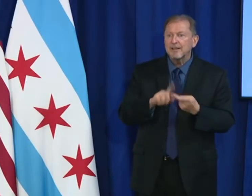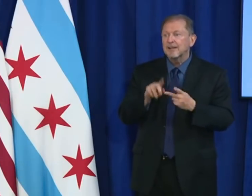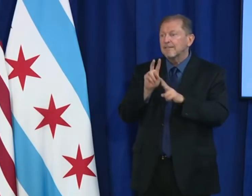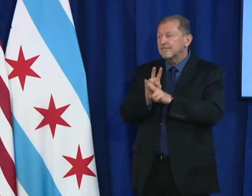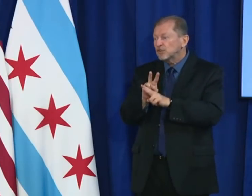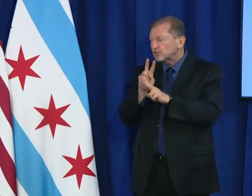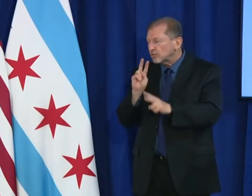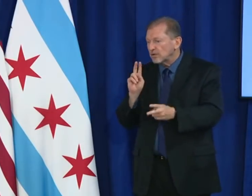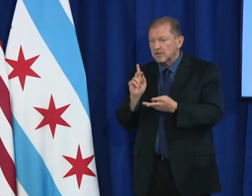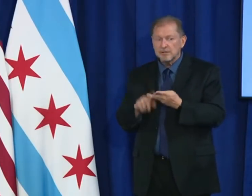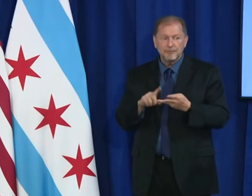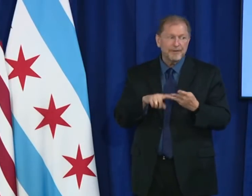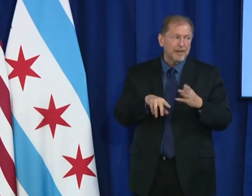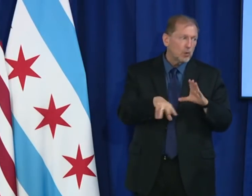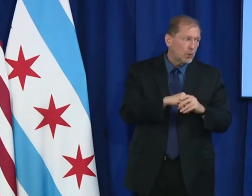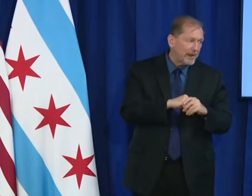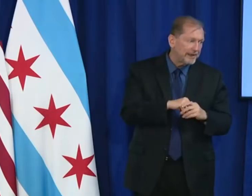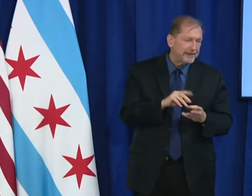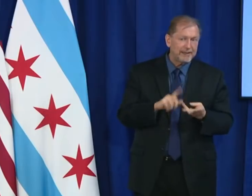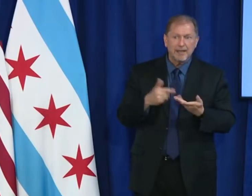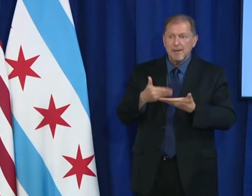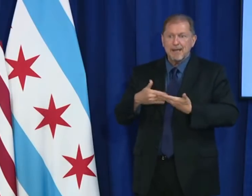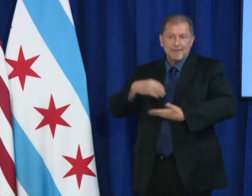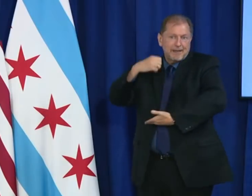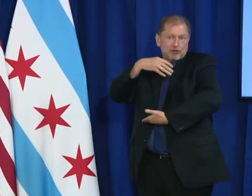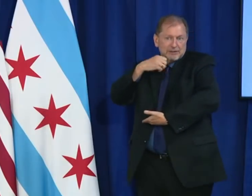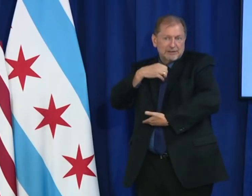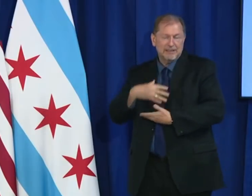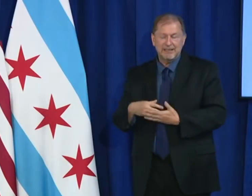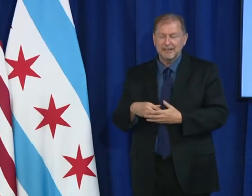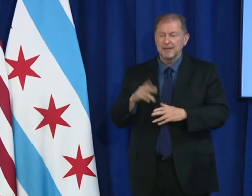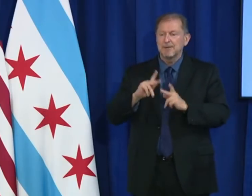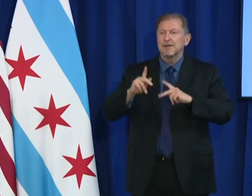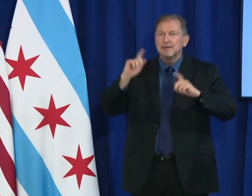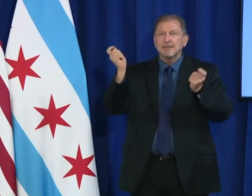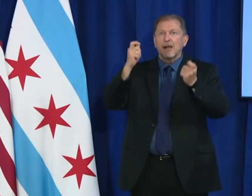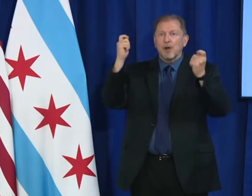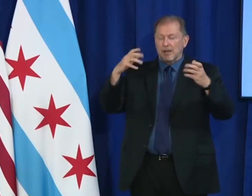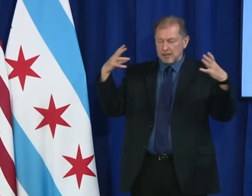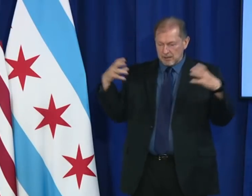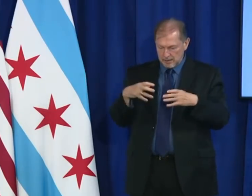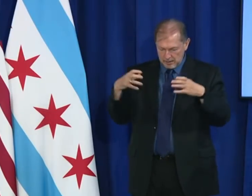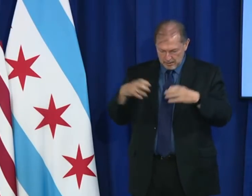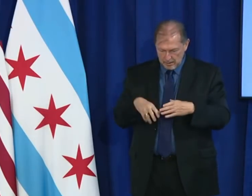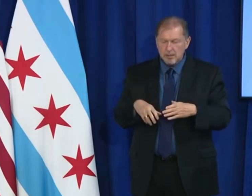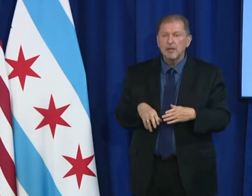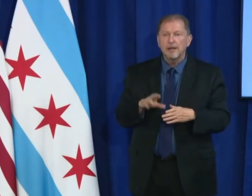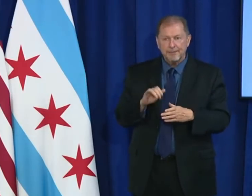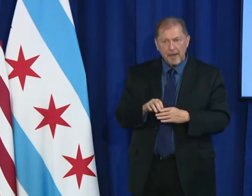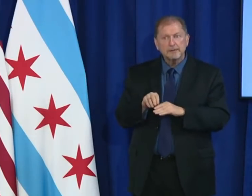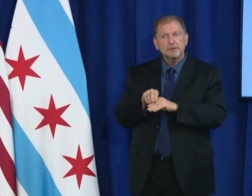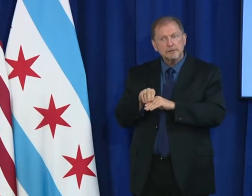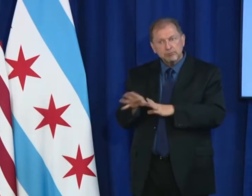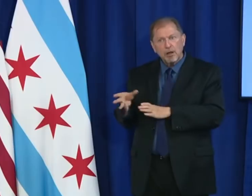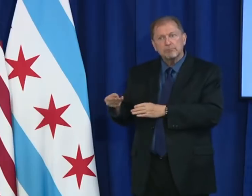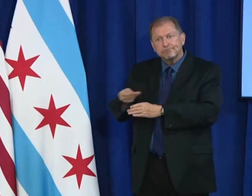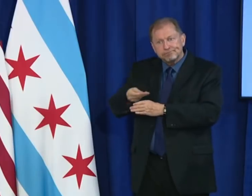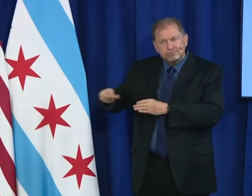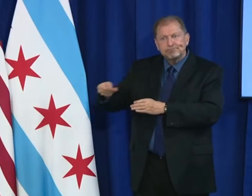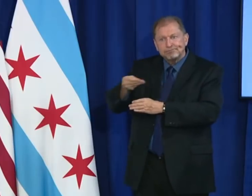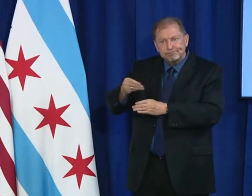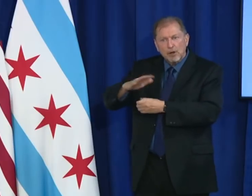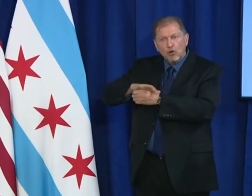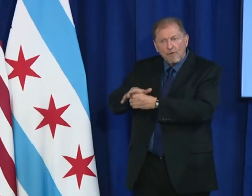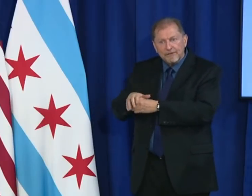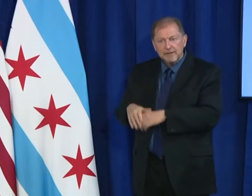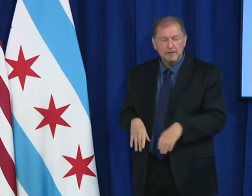and christenings. These celebratory gatherings, more and more and more and more, are